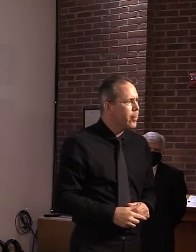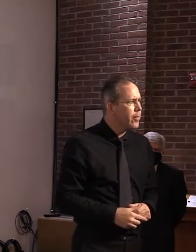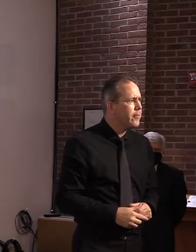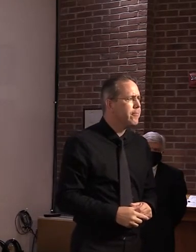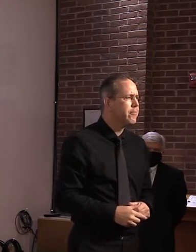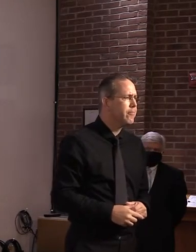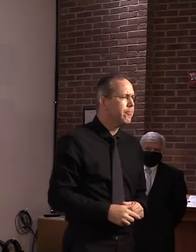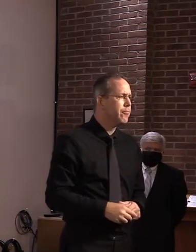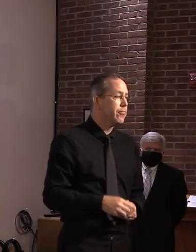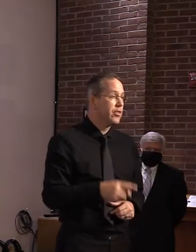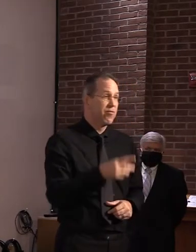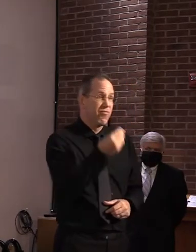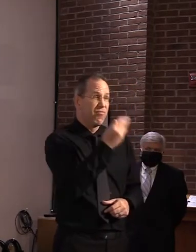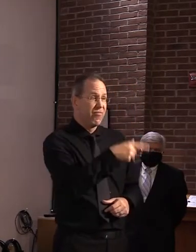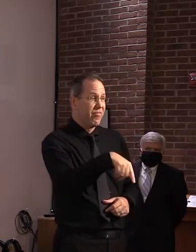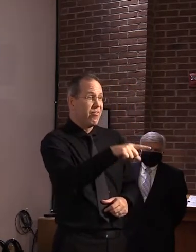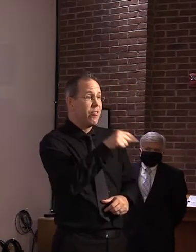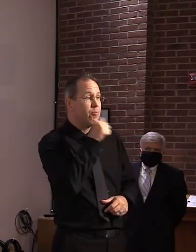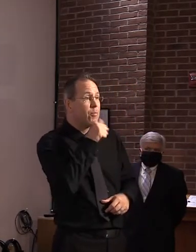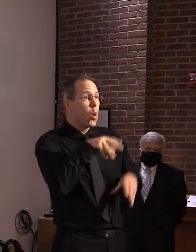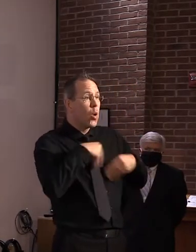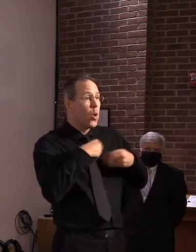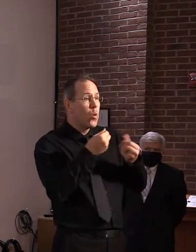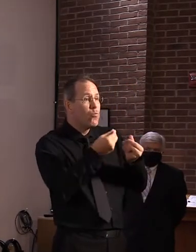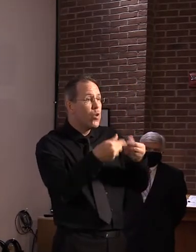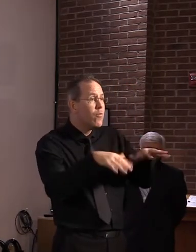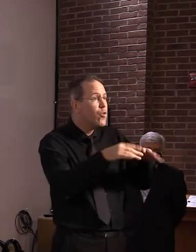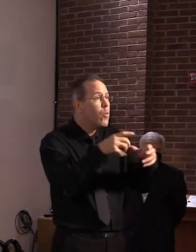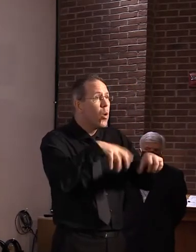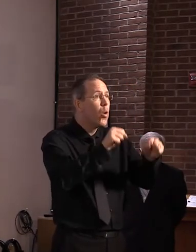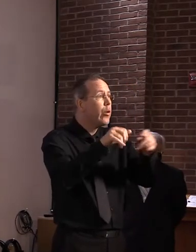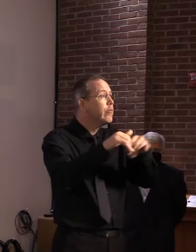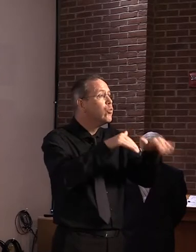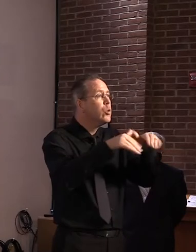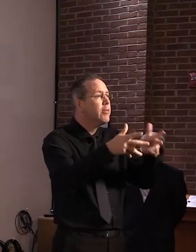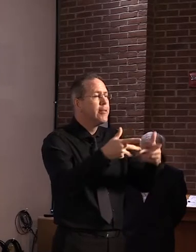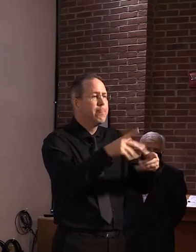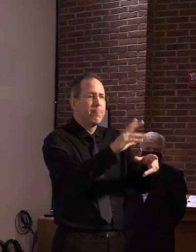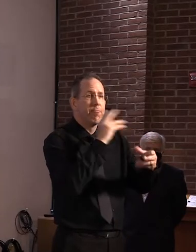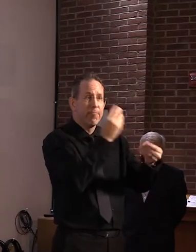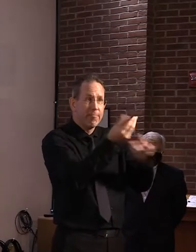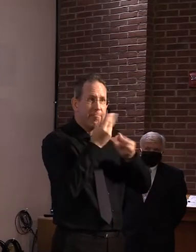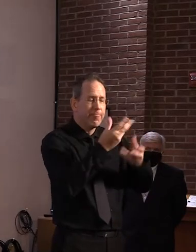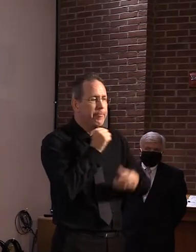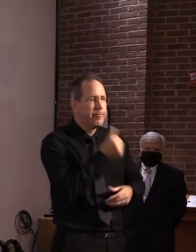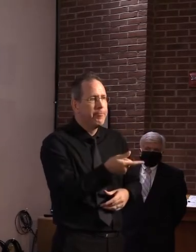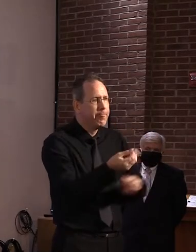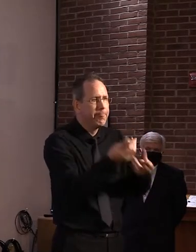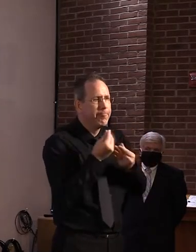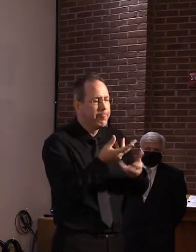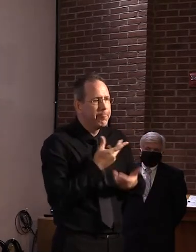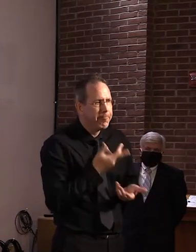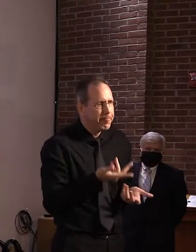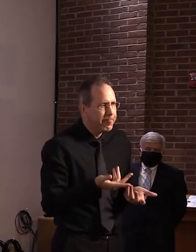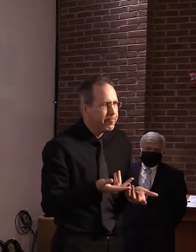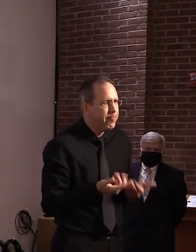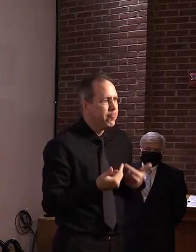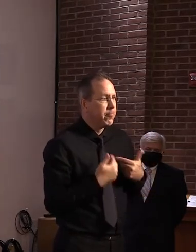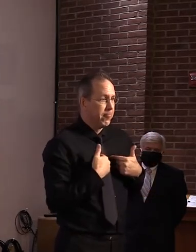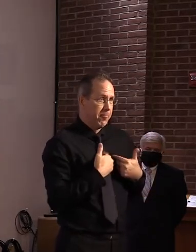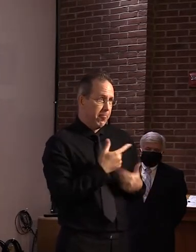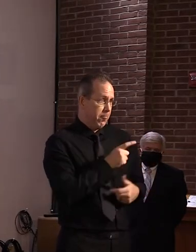aware of the anecdote that you're telling us about. to comment on it any further.